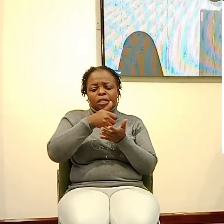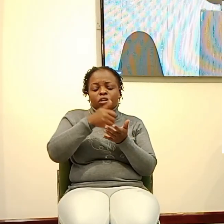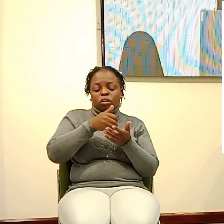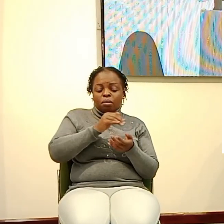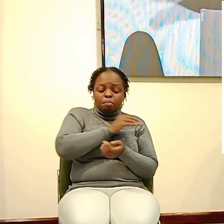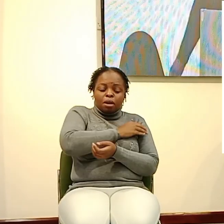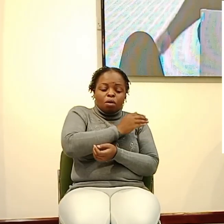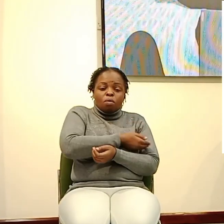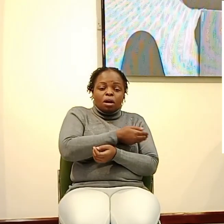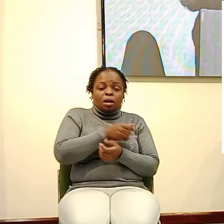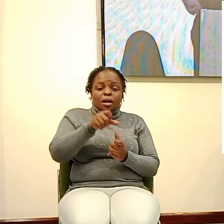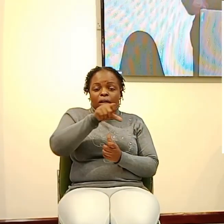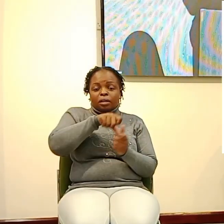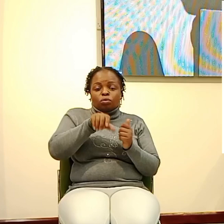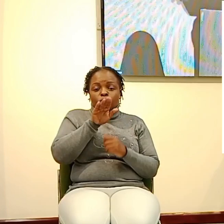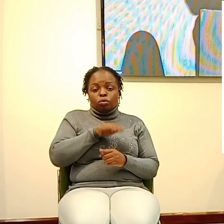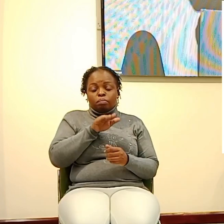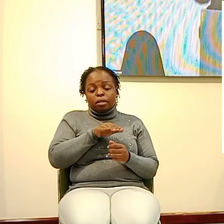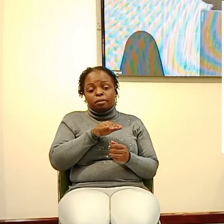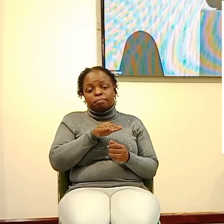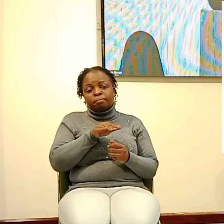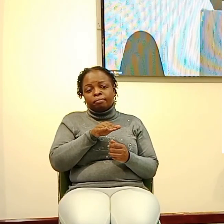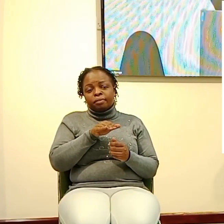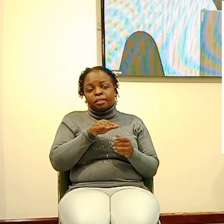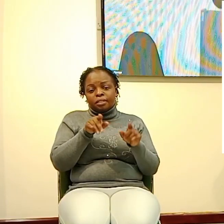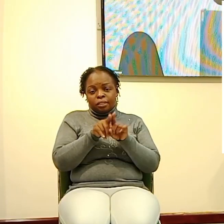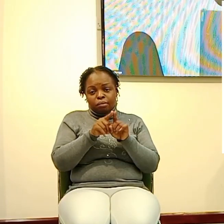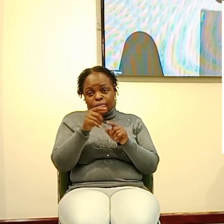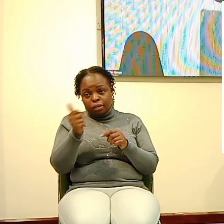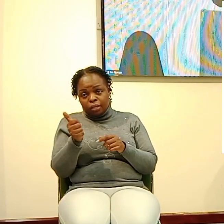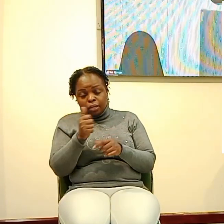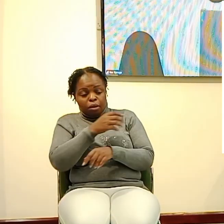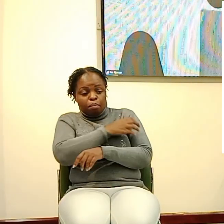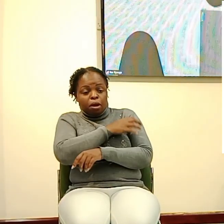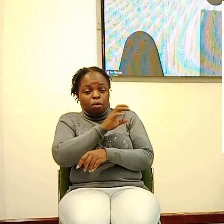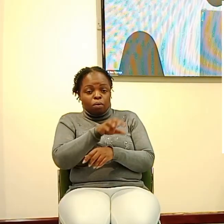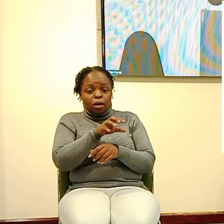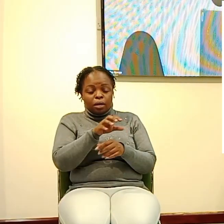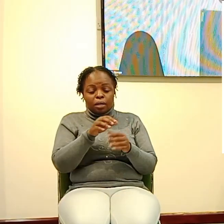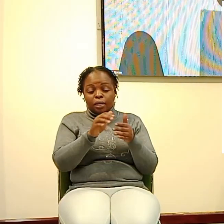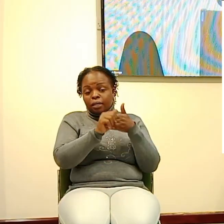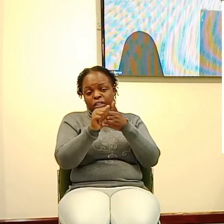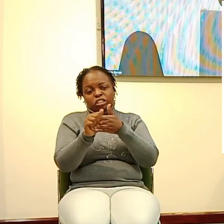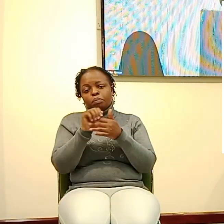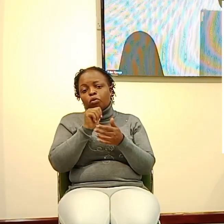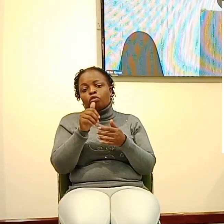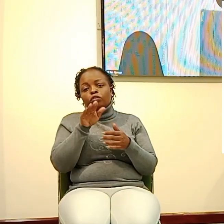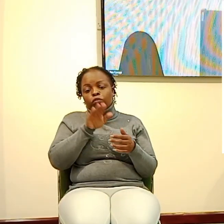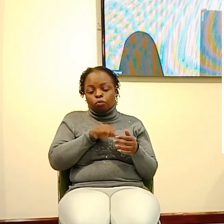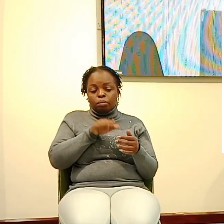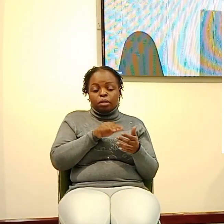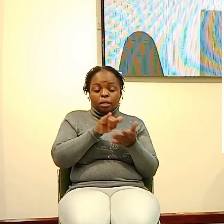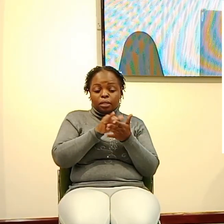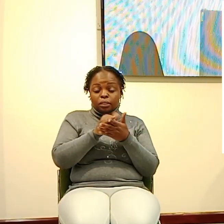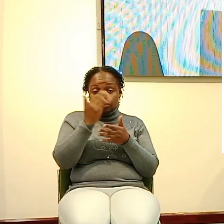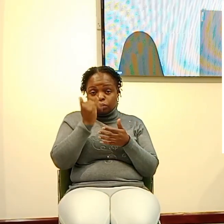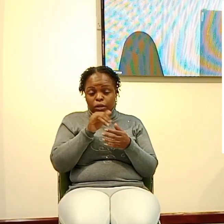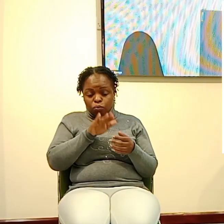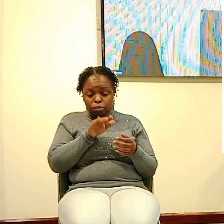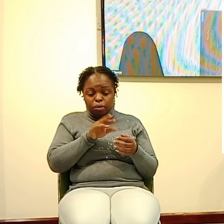around women. Okay? Doesn't. Any power, leadership is not for women. That's why women are seen